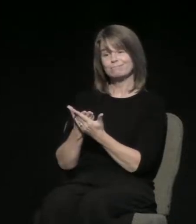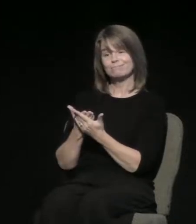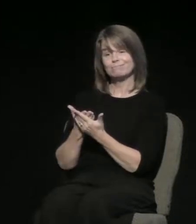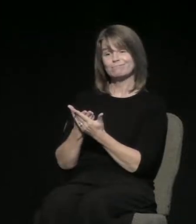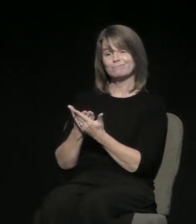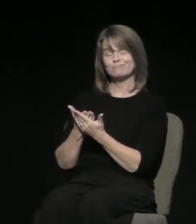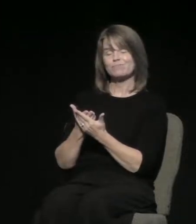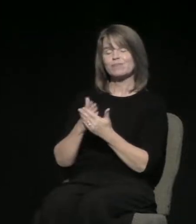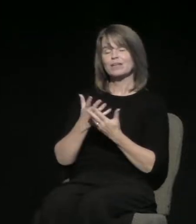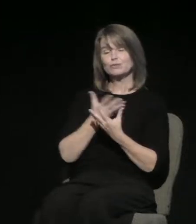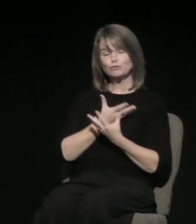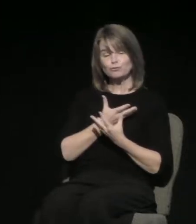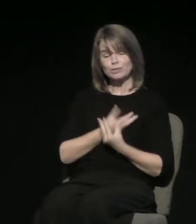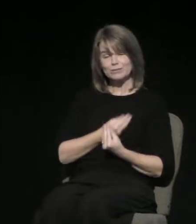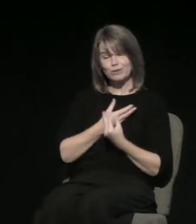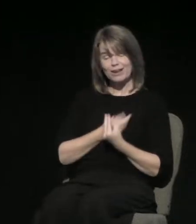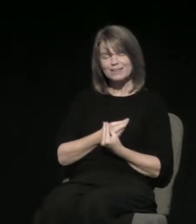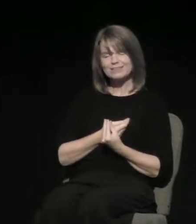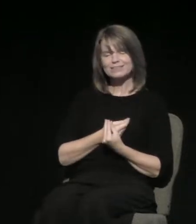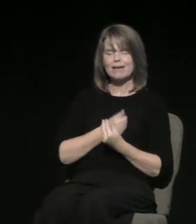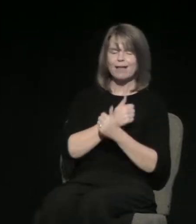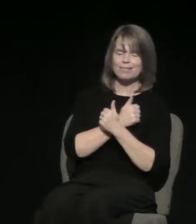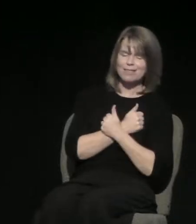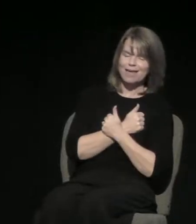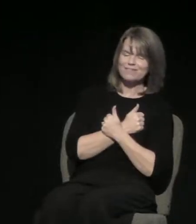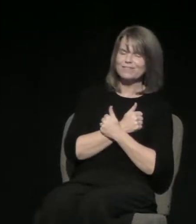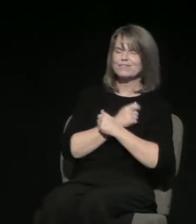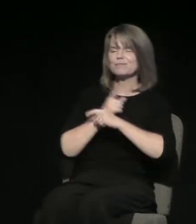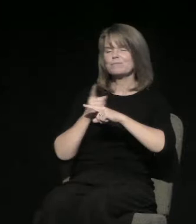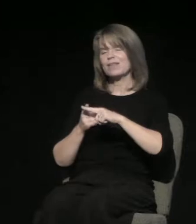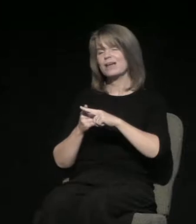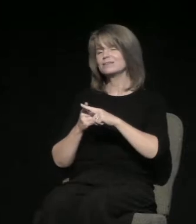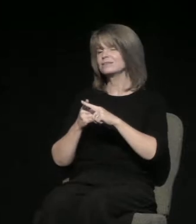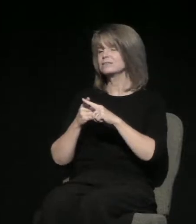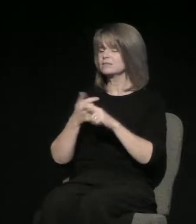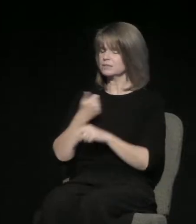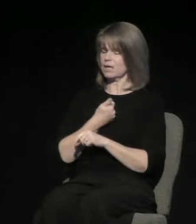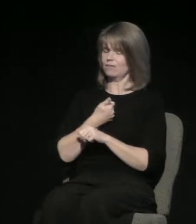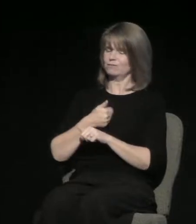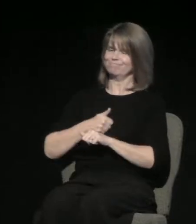Gentleness Is Love's Selflessness